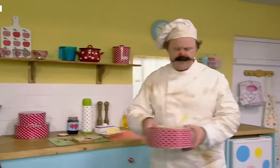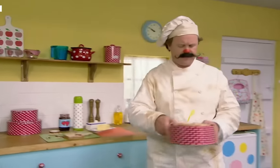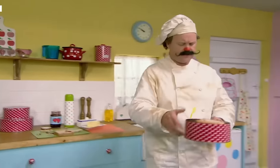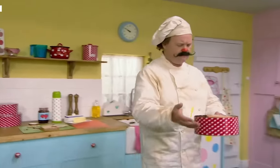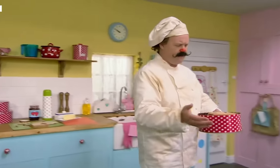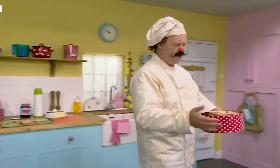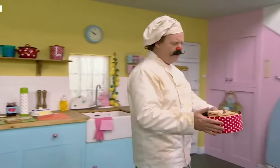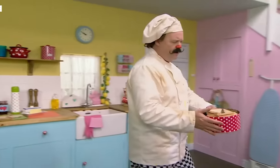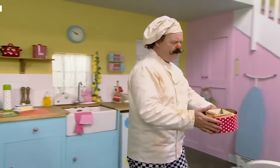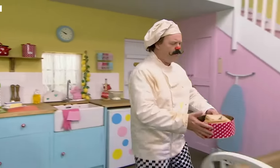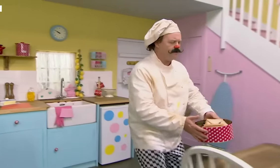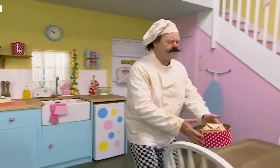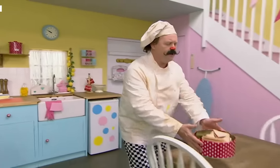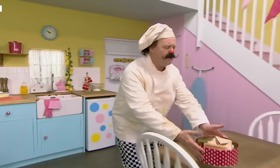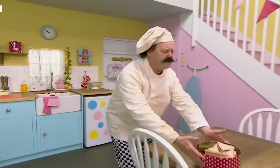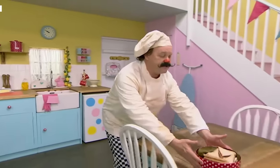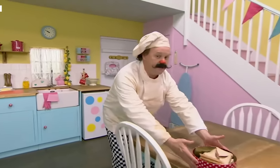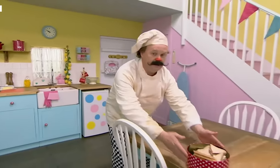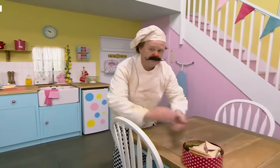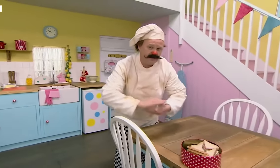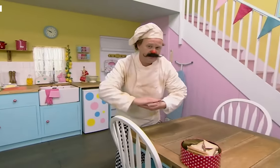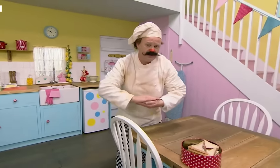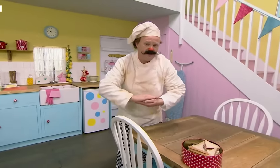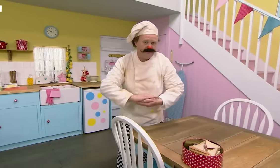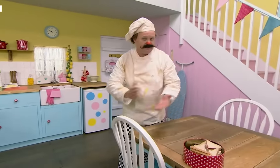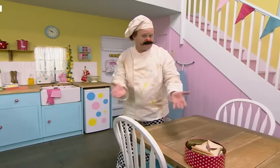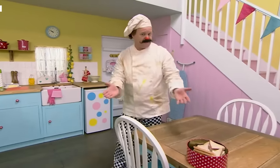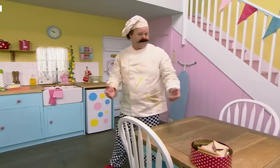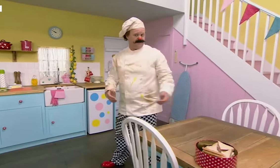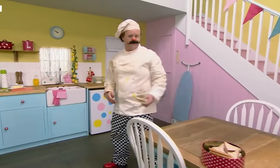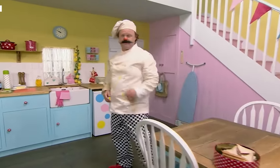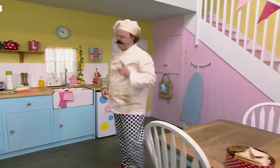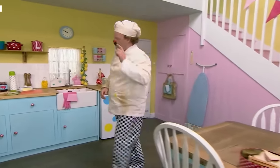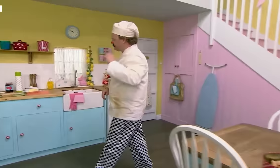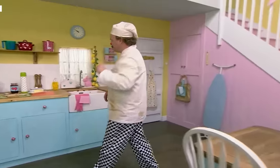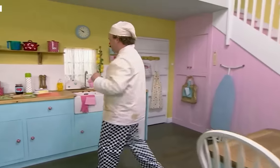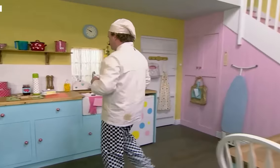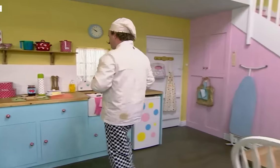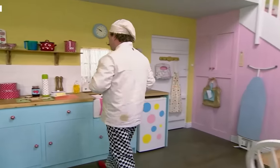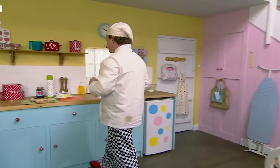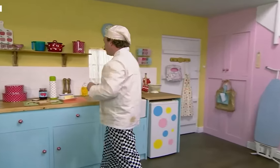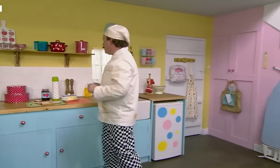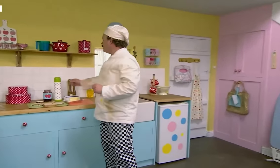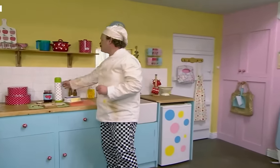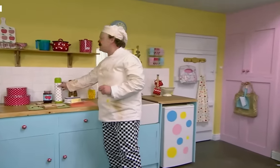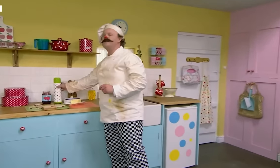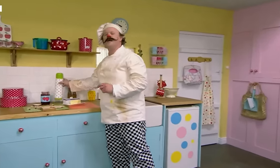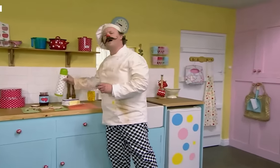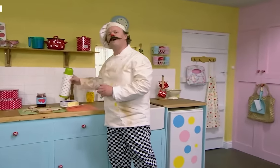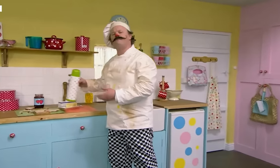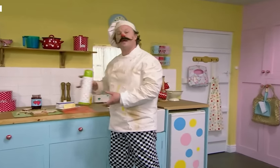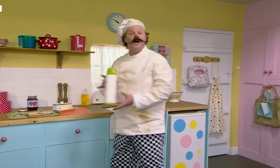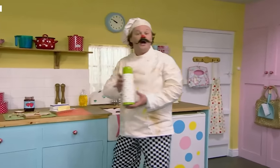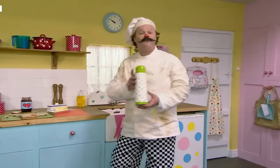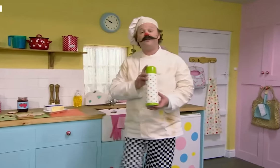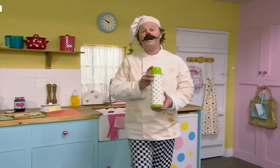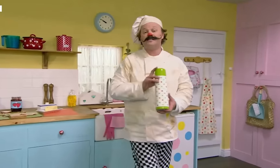make some wonderful sandwiches, huh? We love sandwiches. Then I have a flask